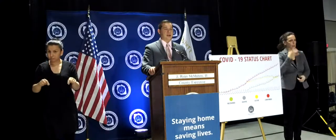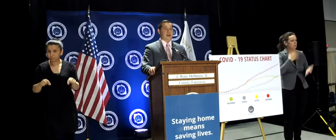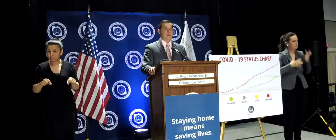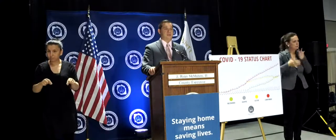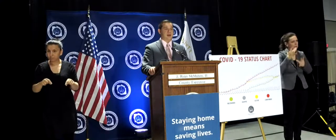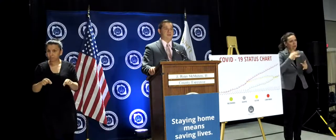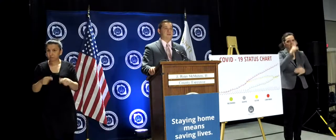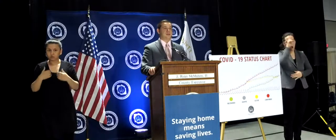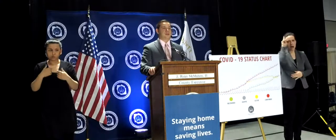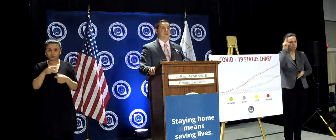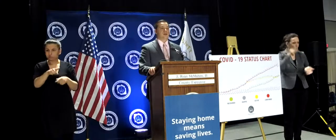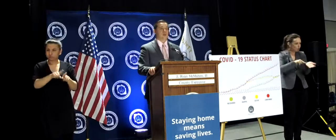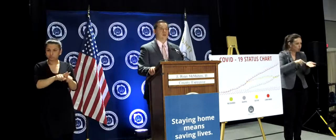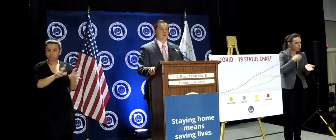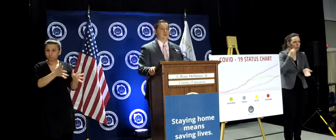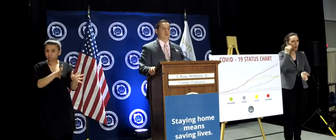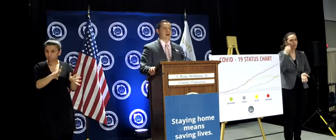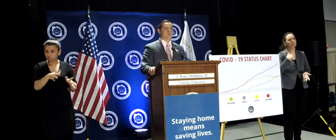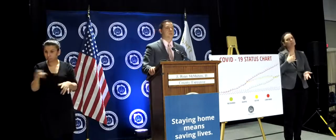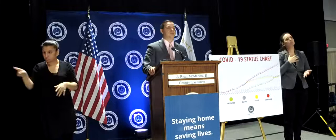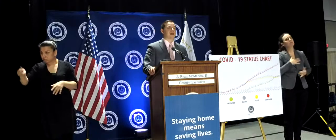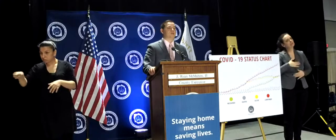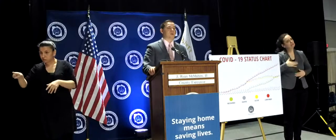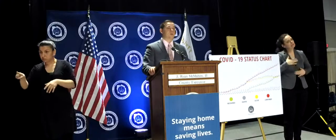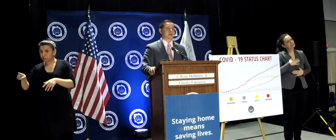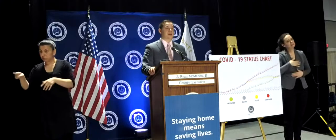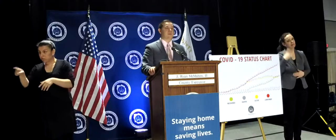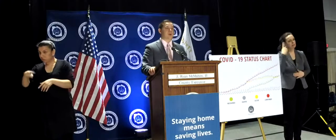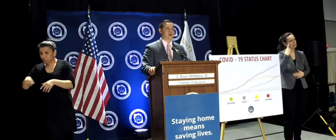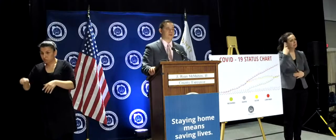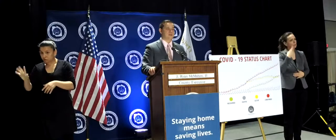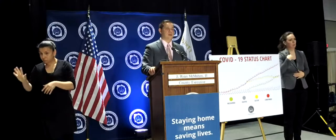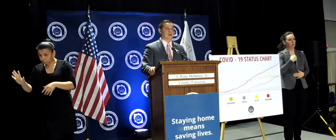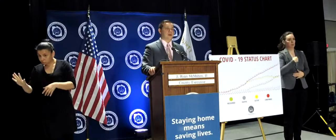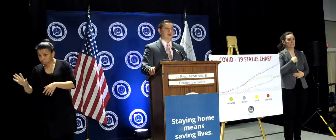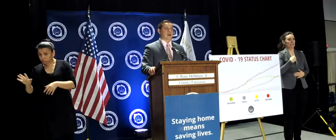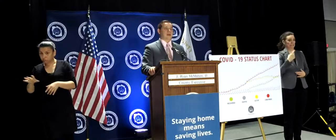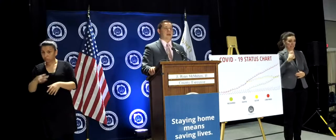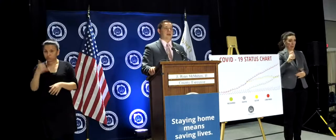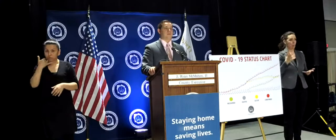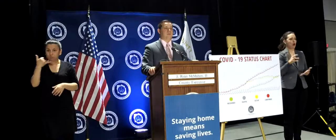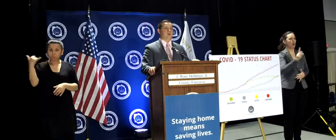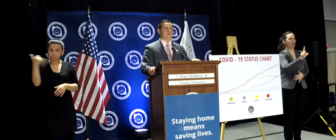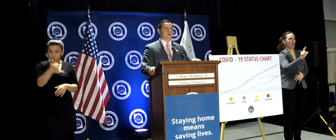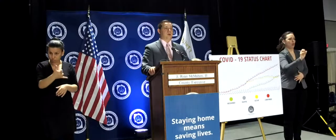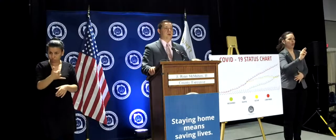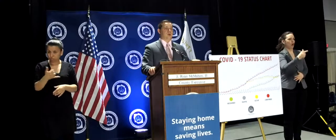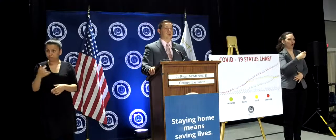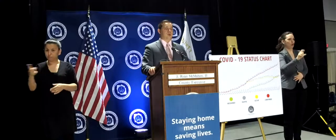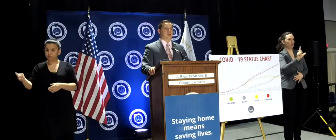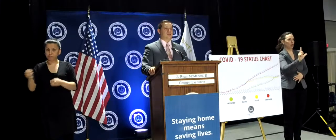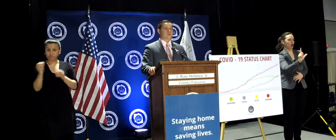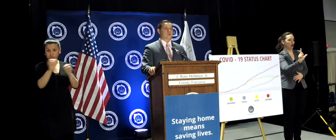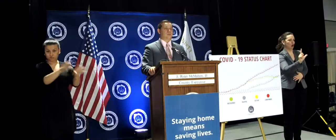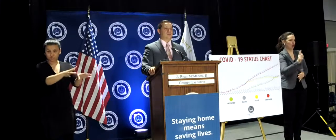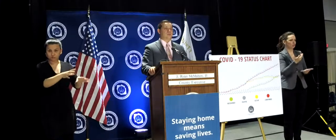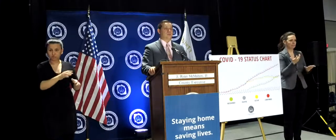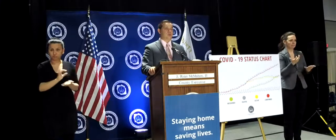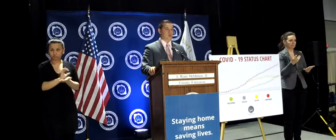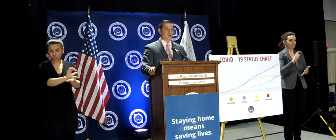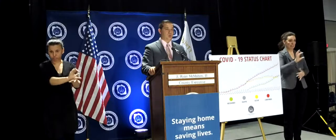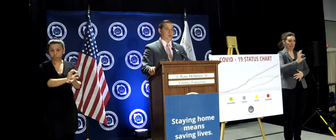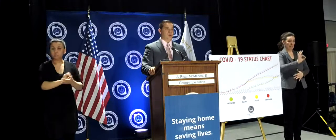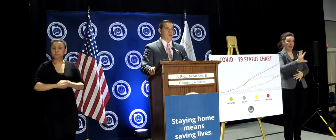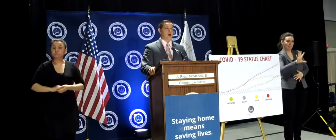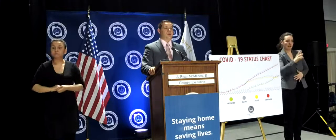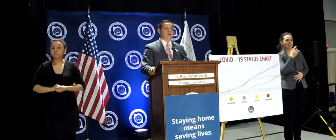large N95s, so we were able to help this hospital with that request. That came from a donation from